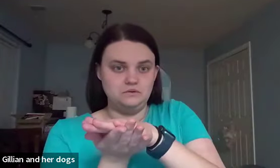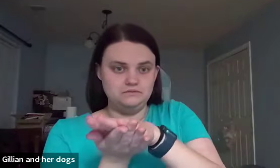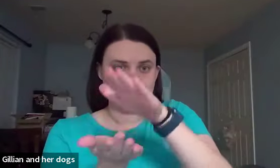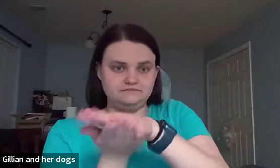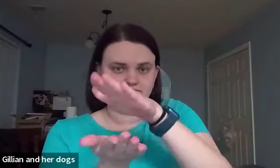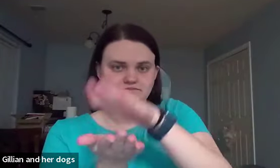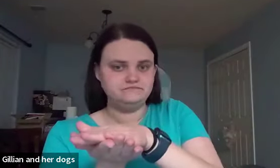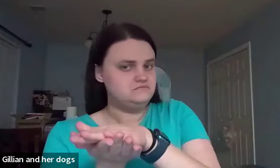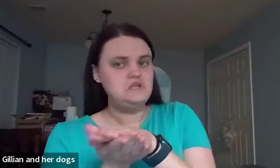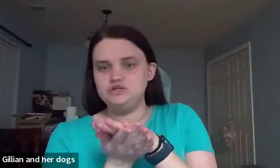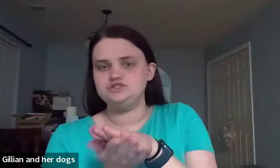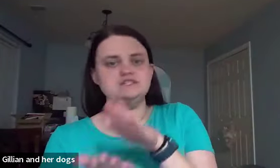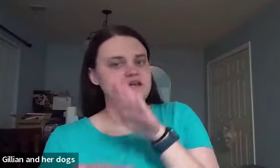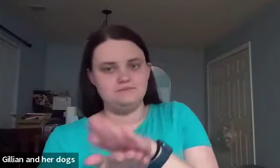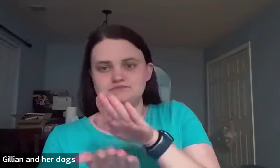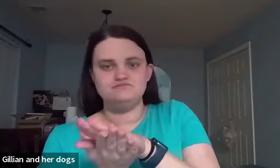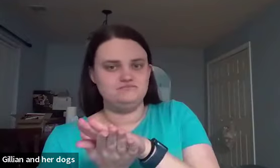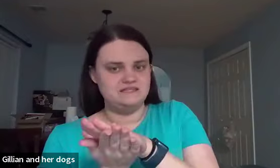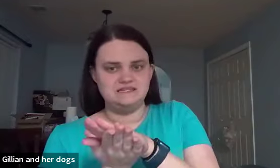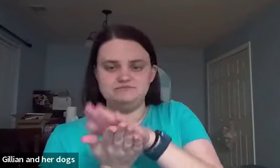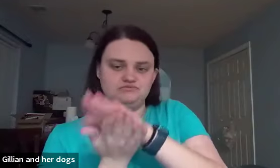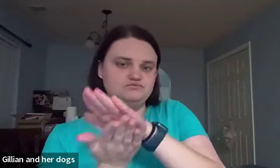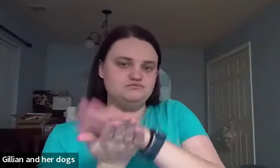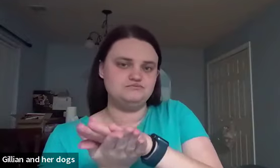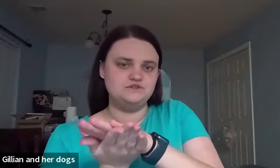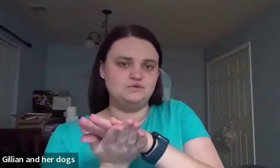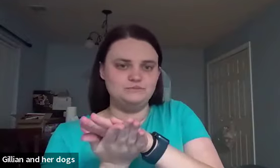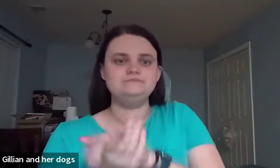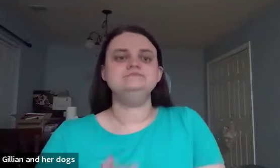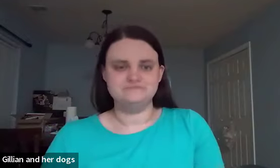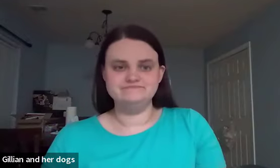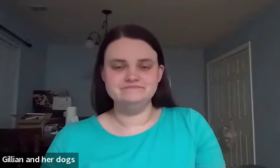school. You just tap. That's it. School.